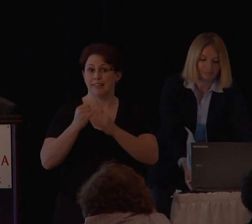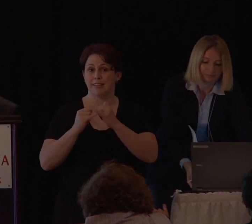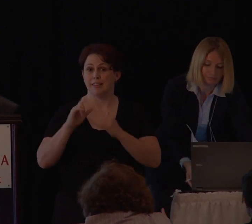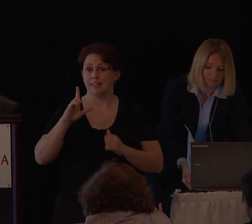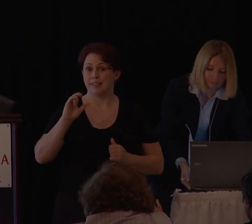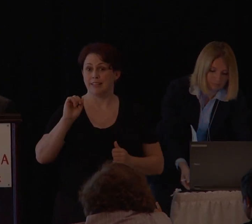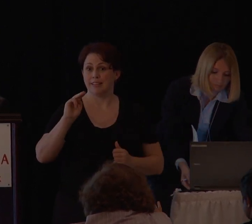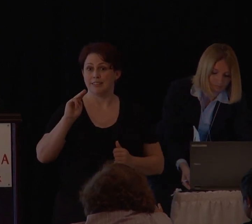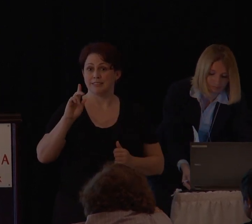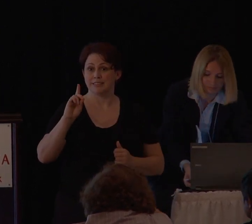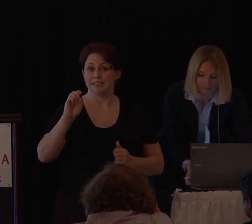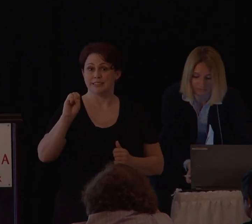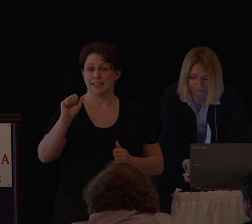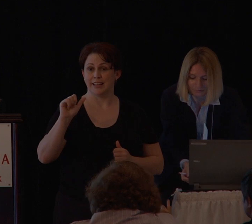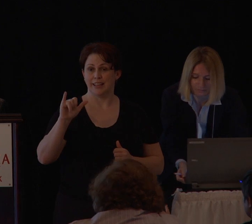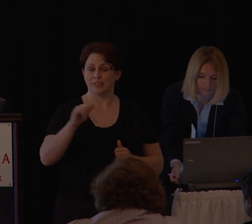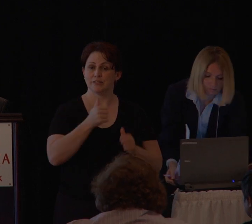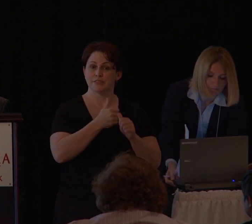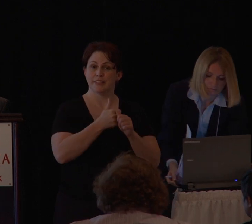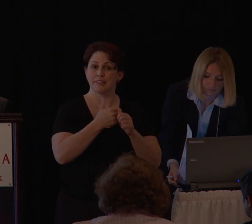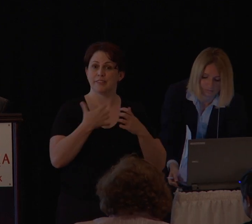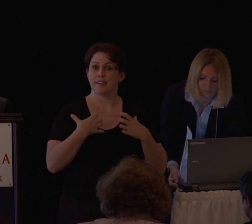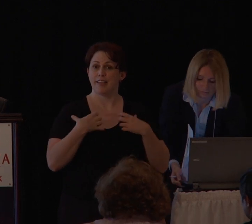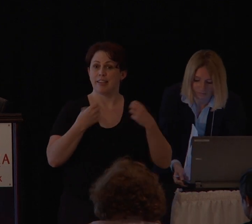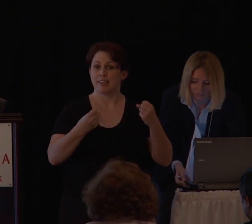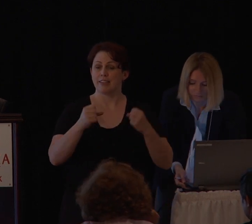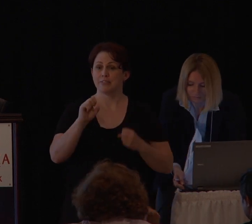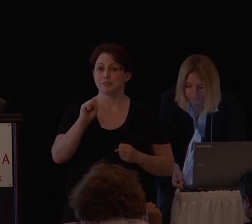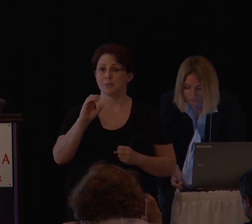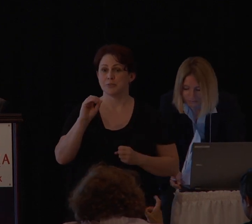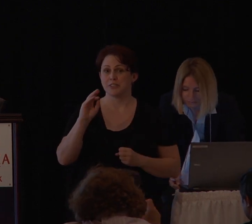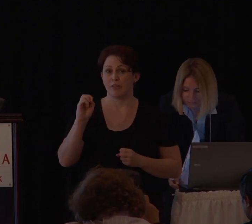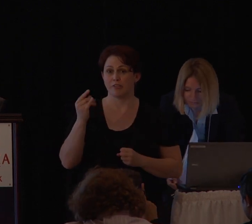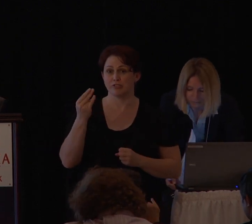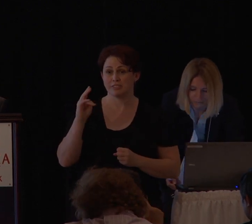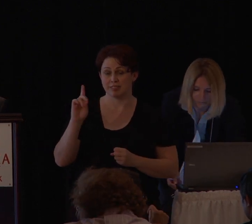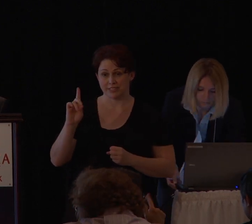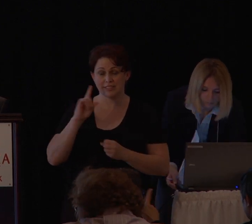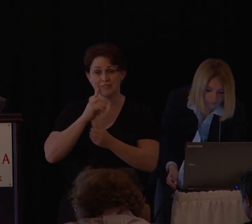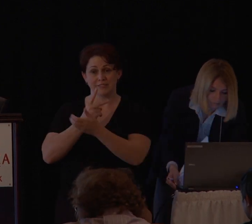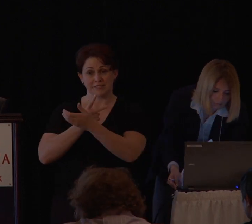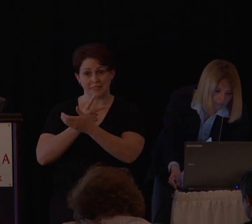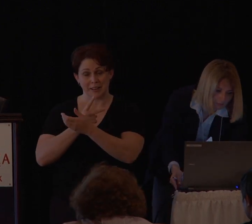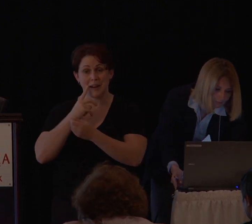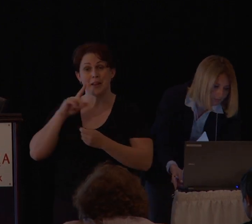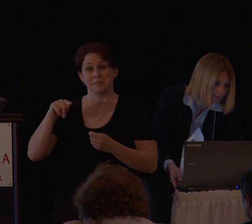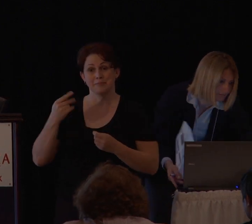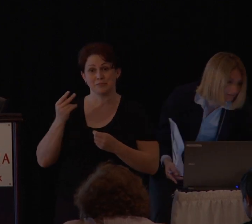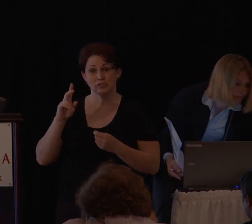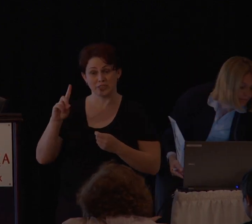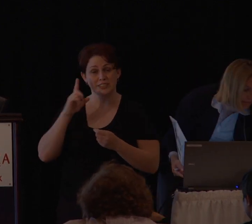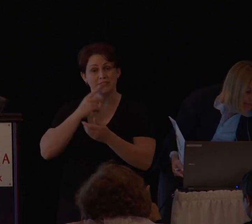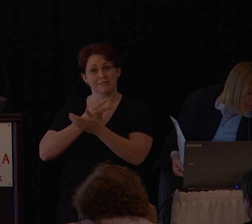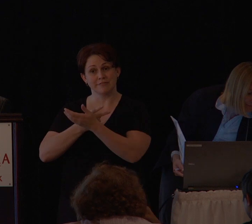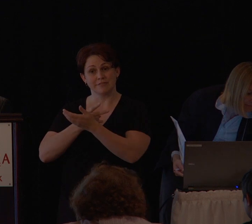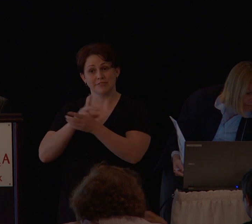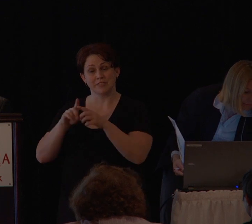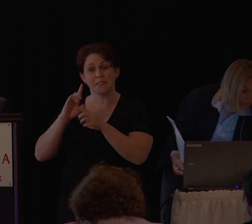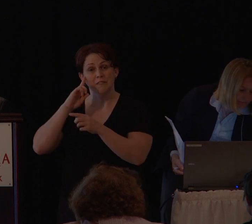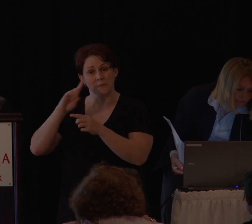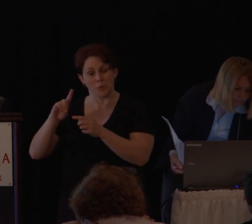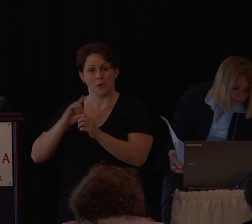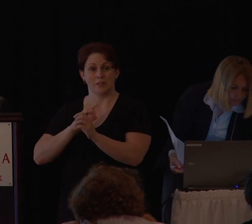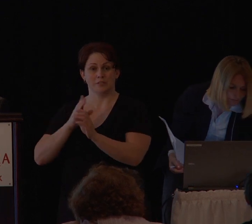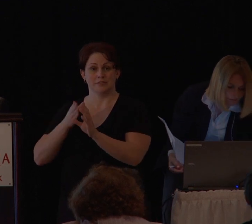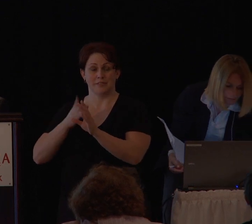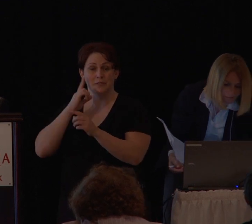Sally is a health sociologist by training with an MA and PhD graduate degree in sociology from the